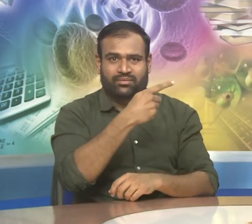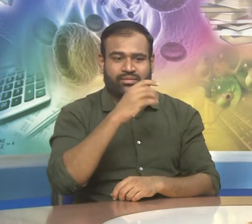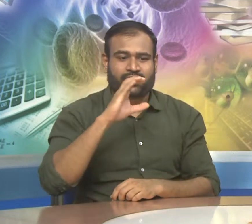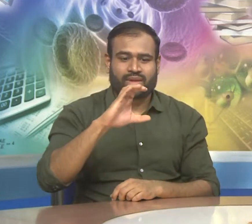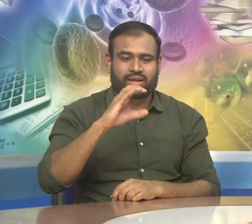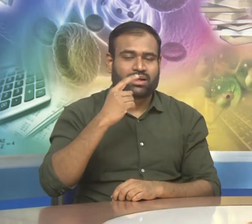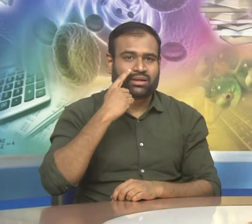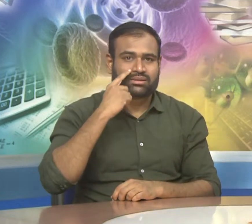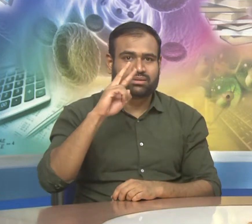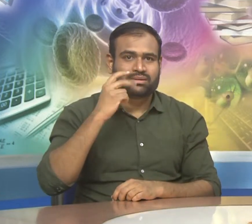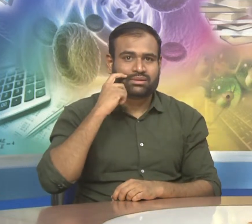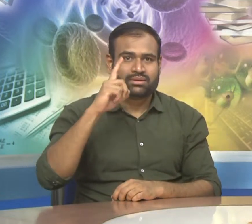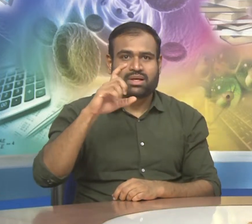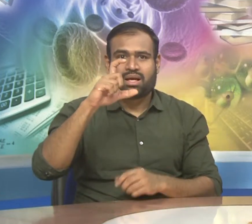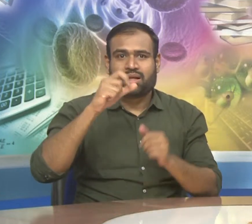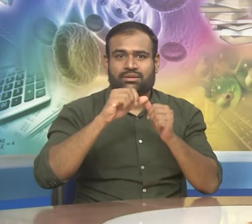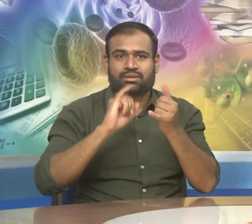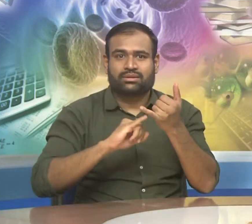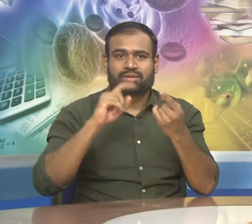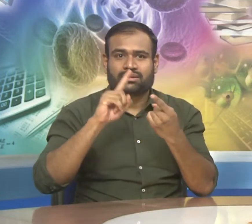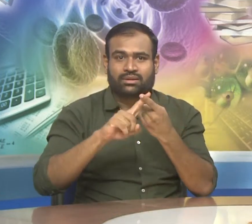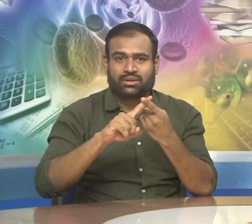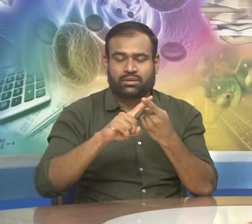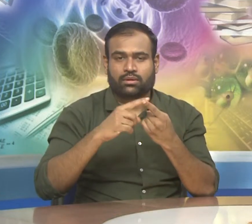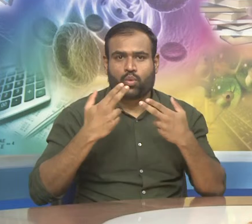In the picture you can see civil cases.